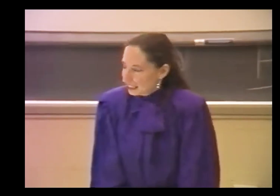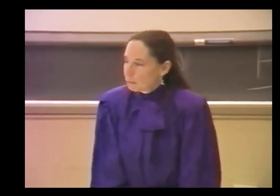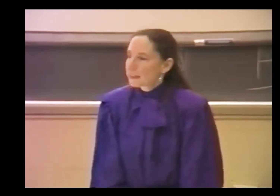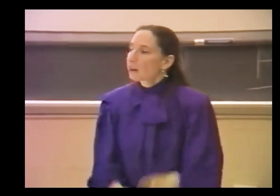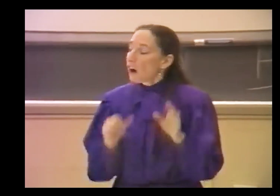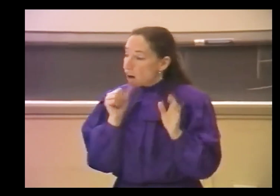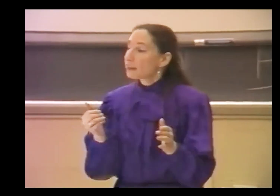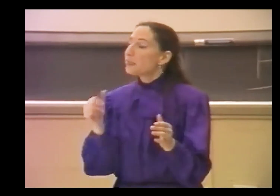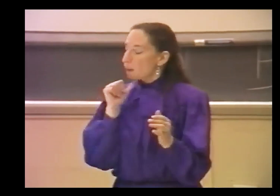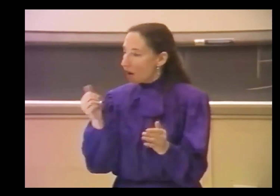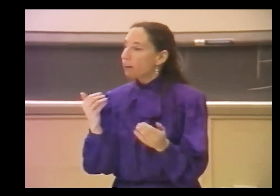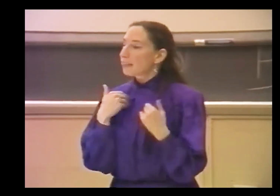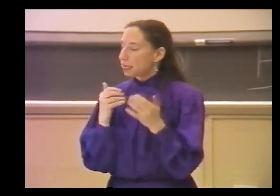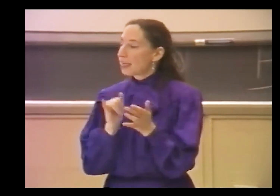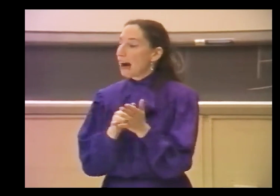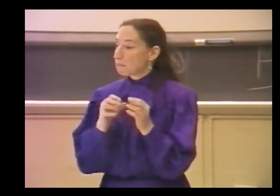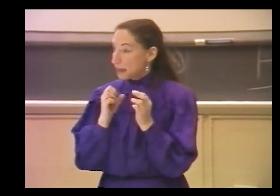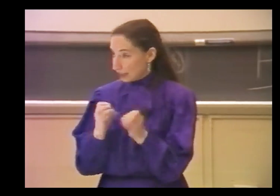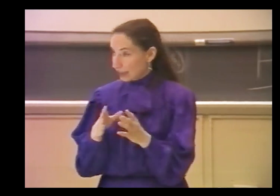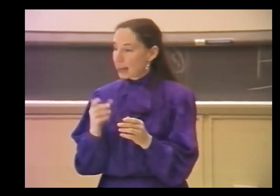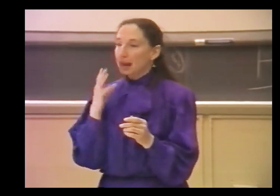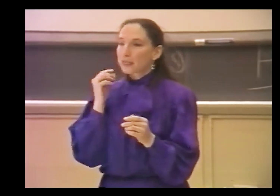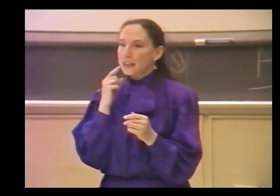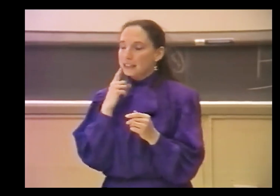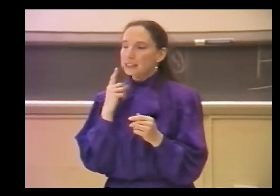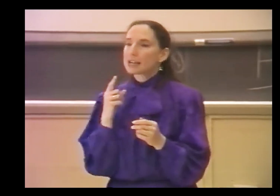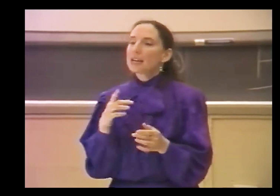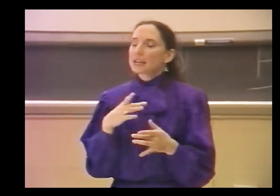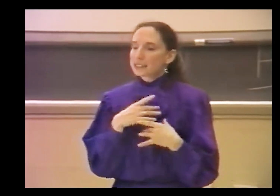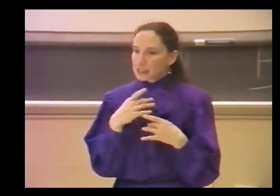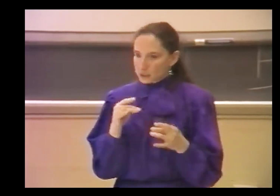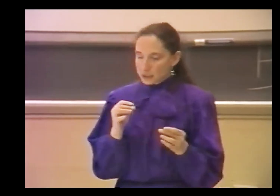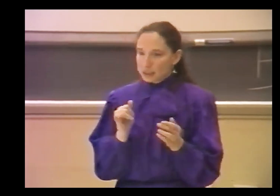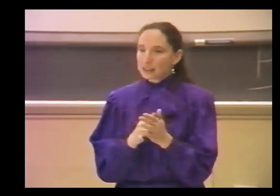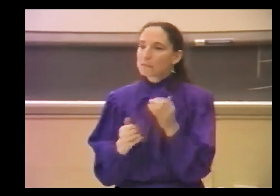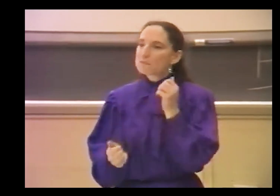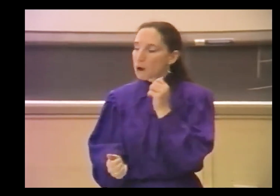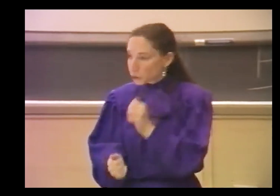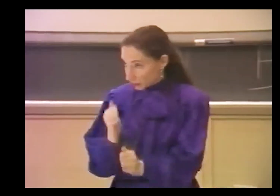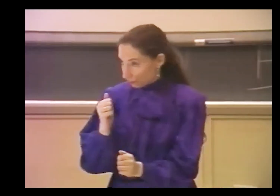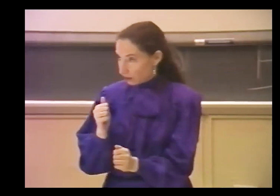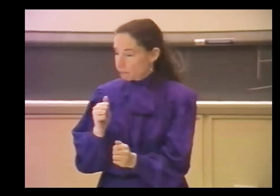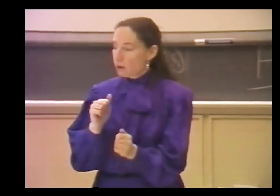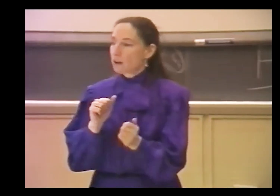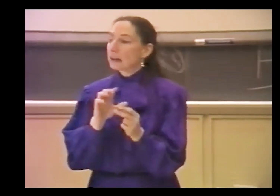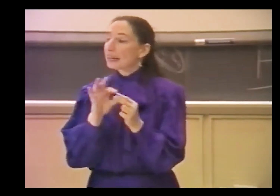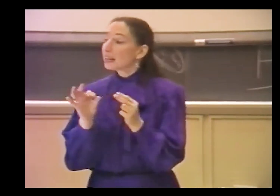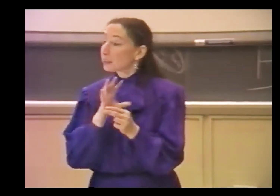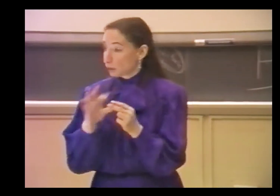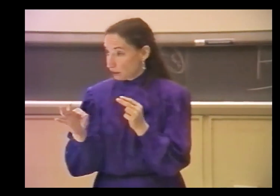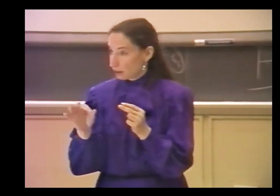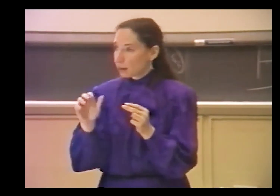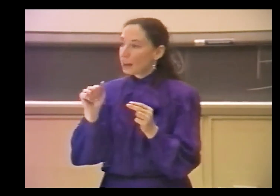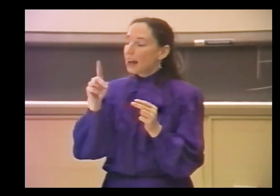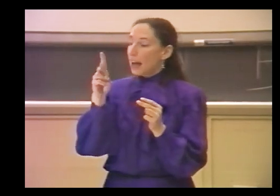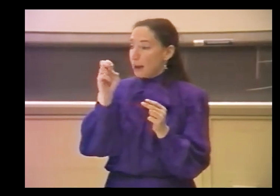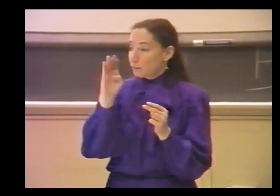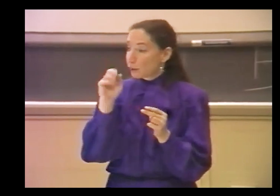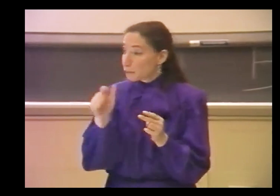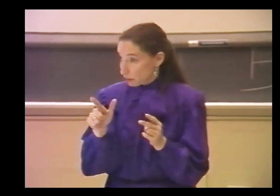Yeah, but there aren't that many, and I think it's interesting that most of them are either